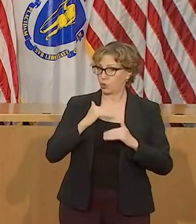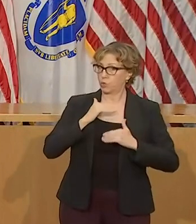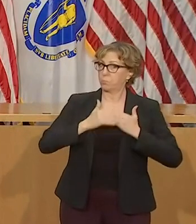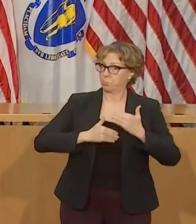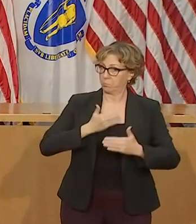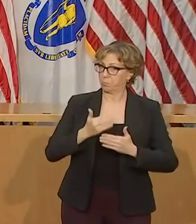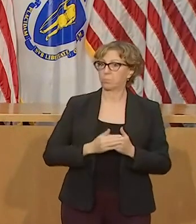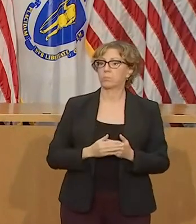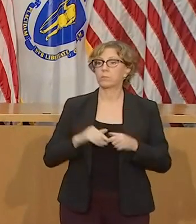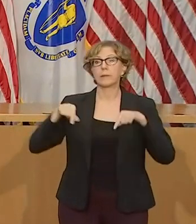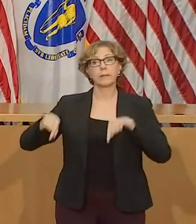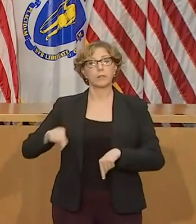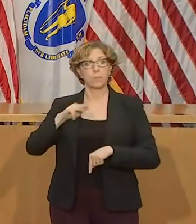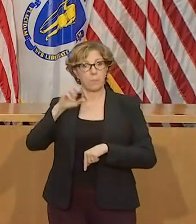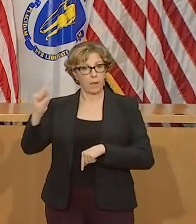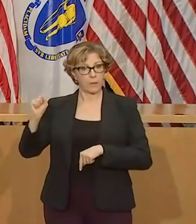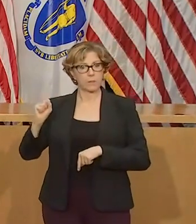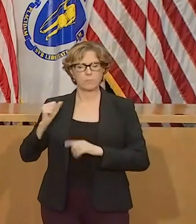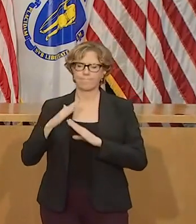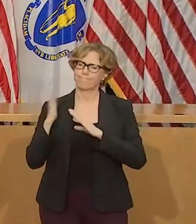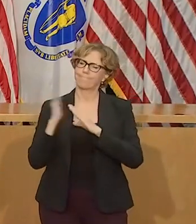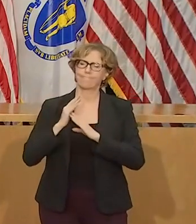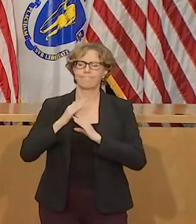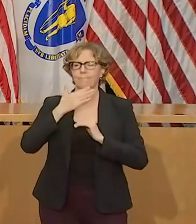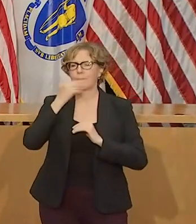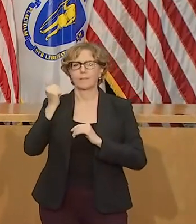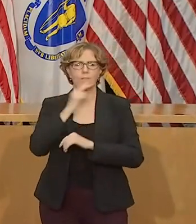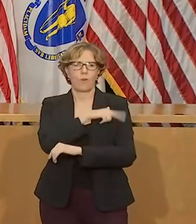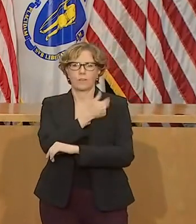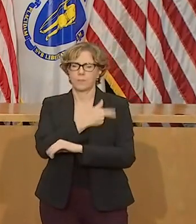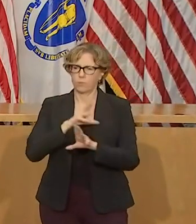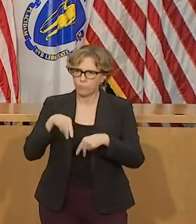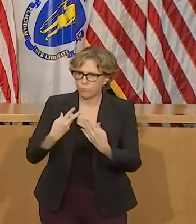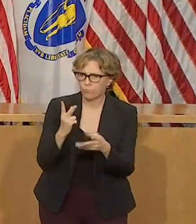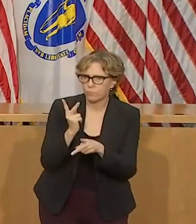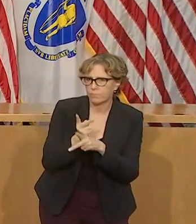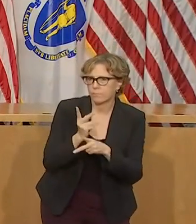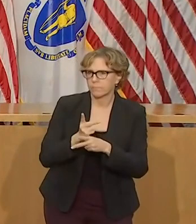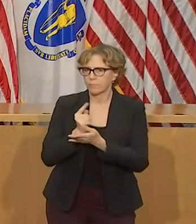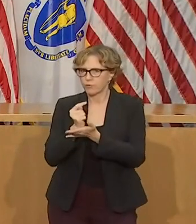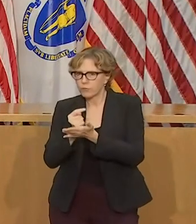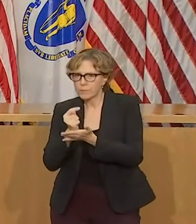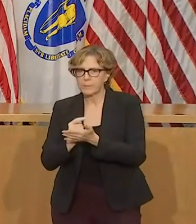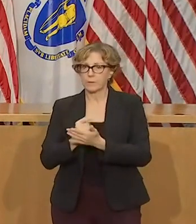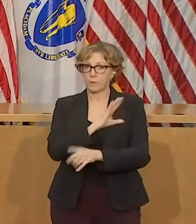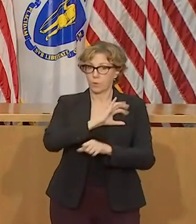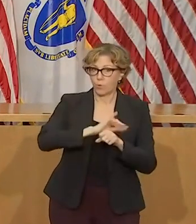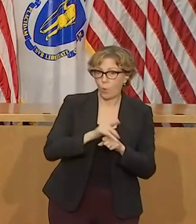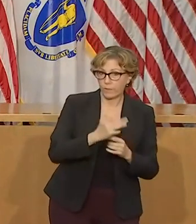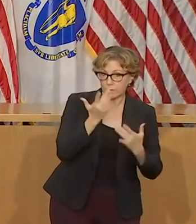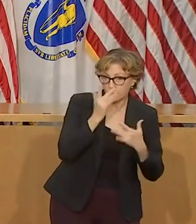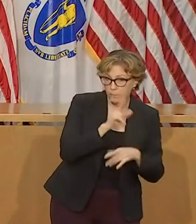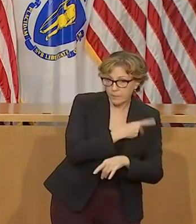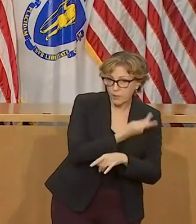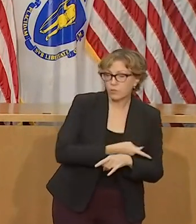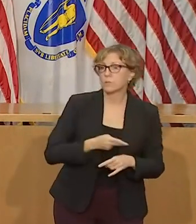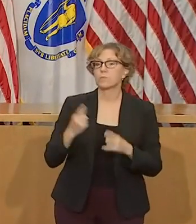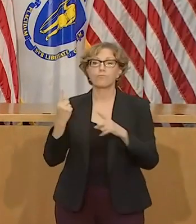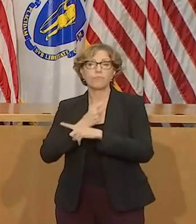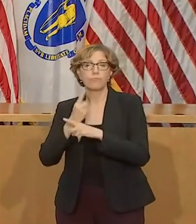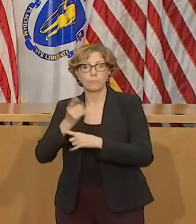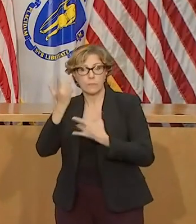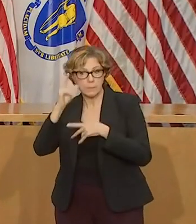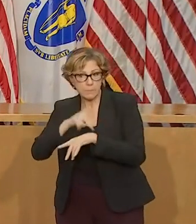delivering the world-class care that they're known for to non-COVID patients as well as COVID patients, and we've made it through 2 major phases of our